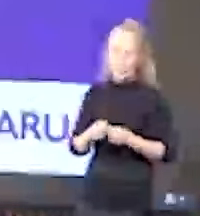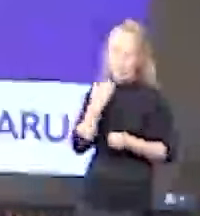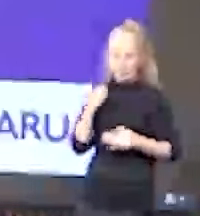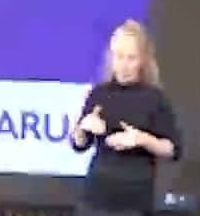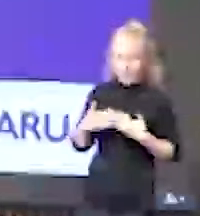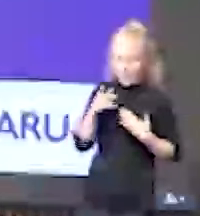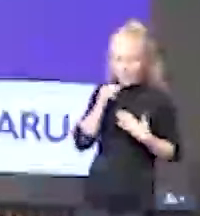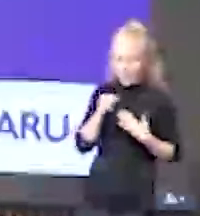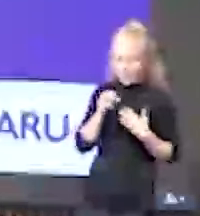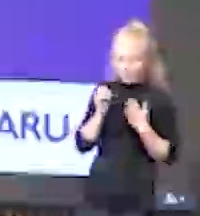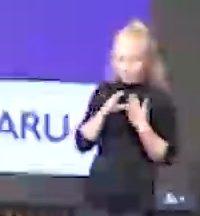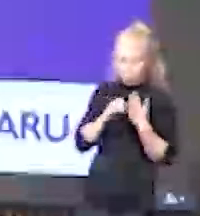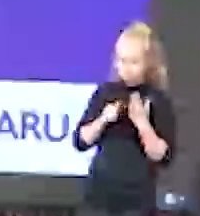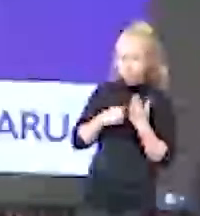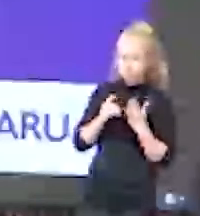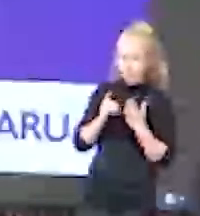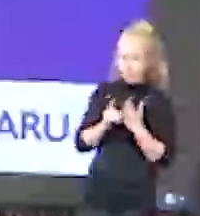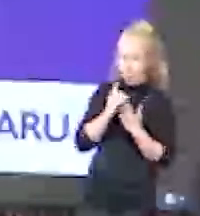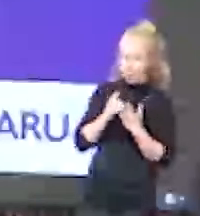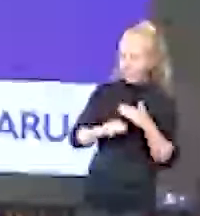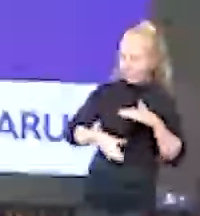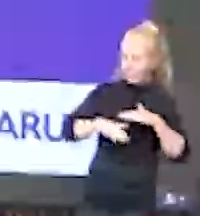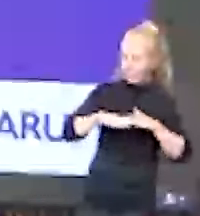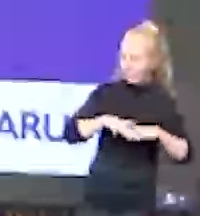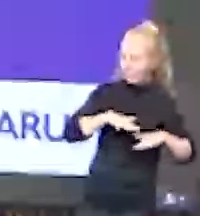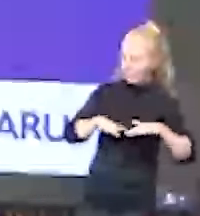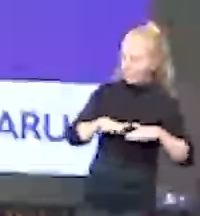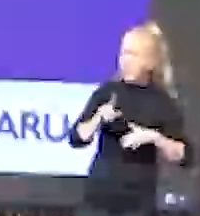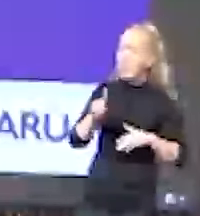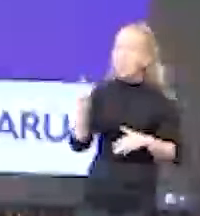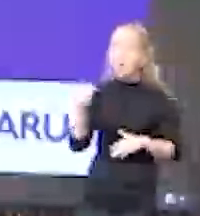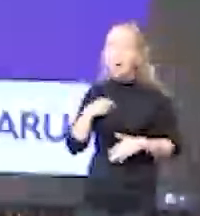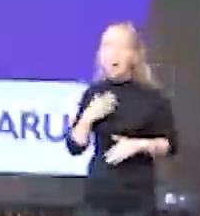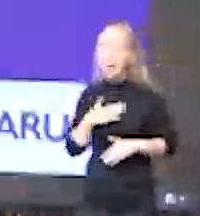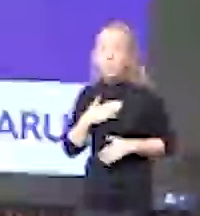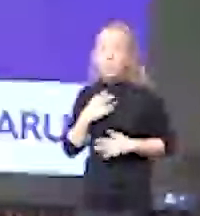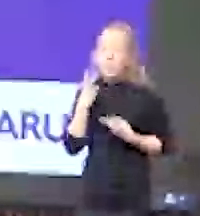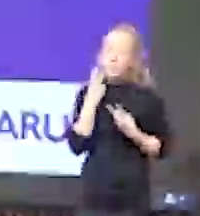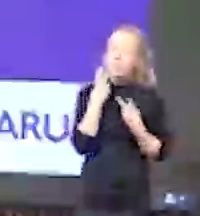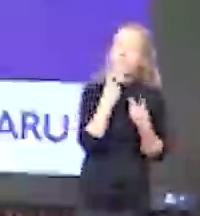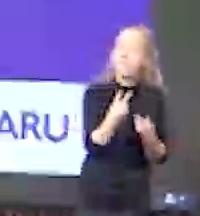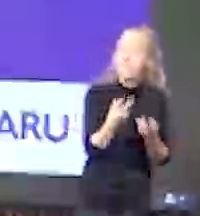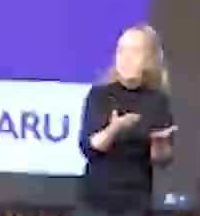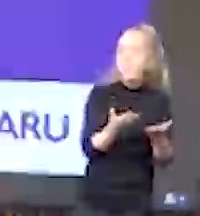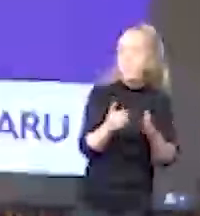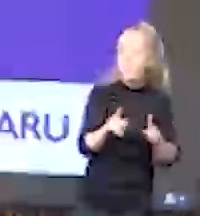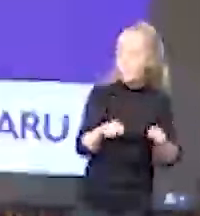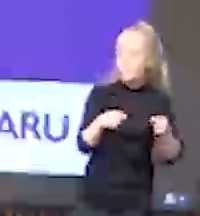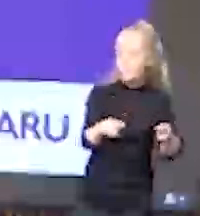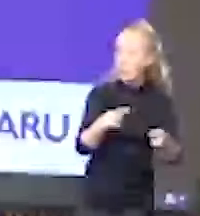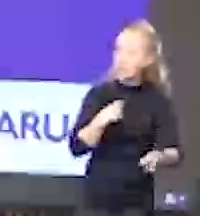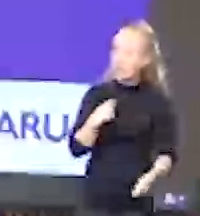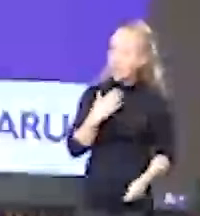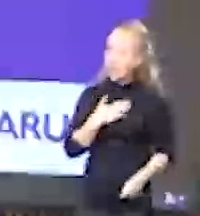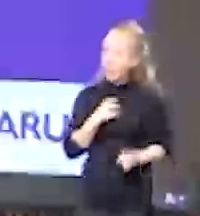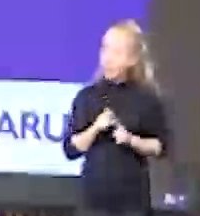what others, my colleagues like, is actually going and visiting a service provider, seeing something